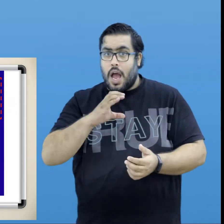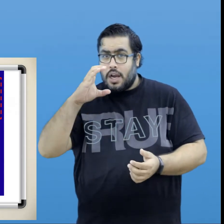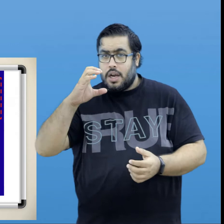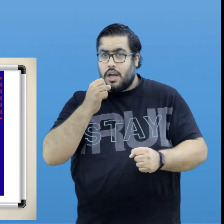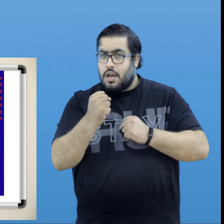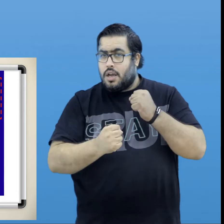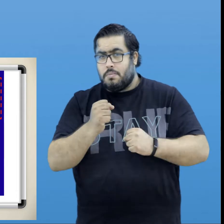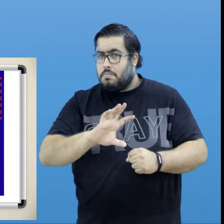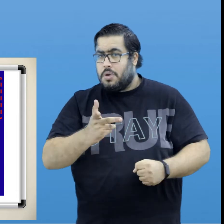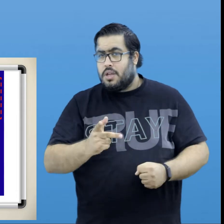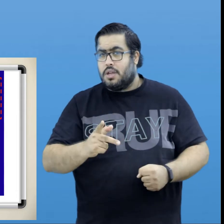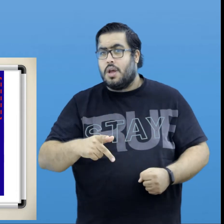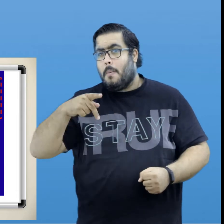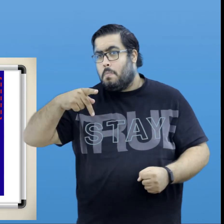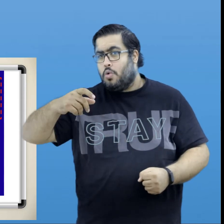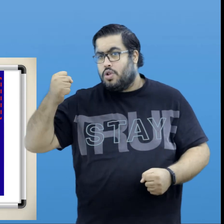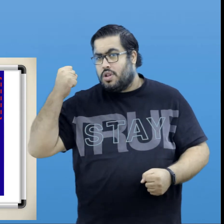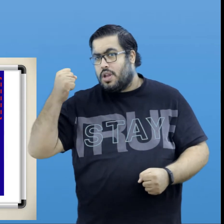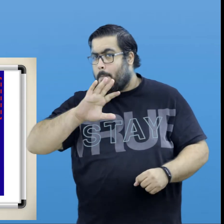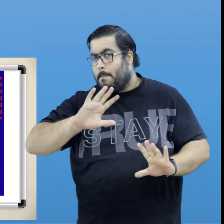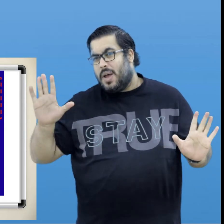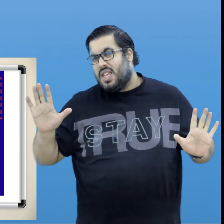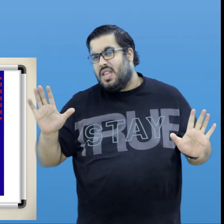Or is it only protein?